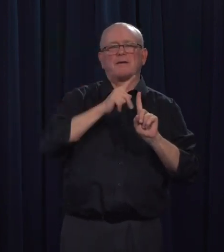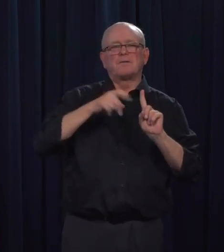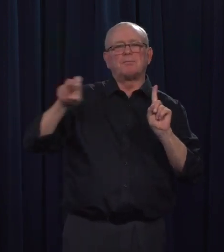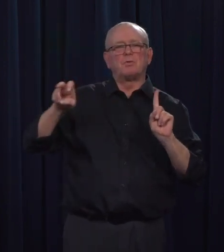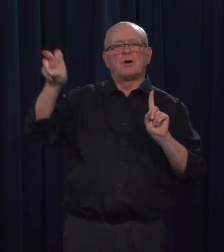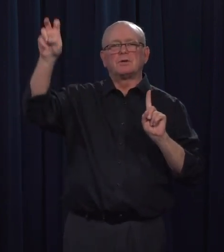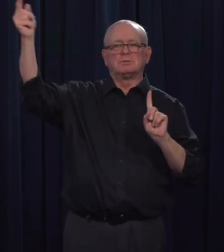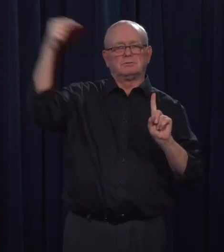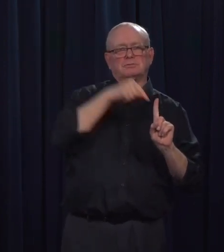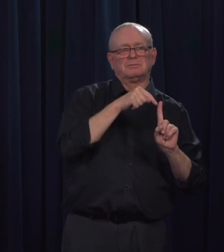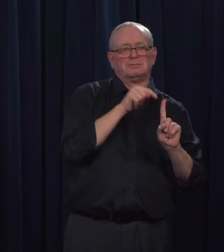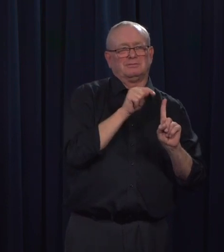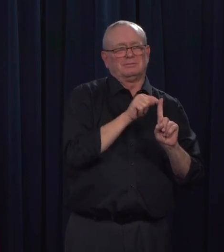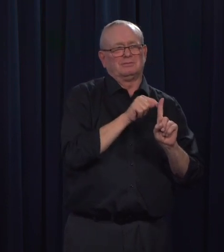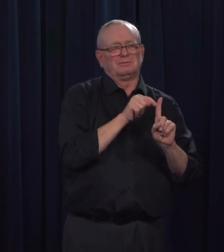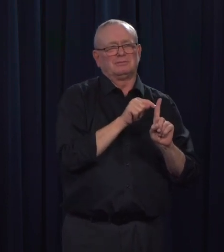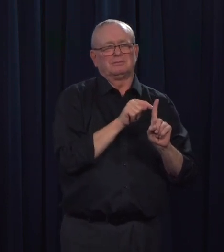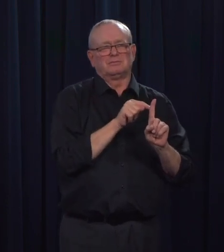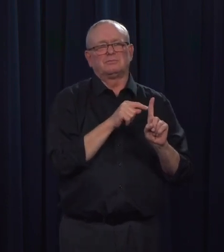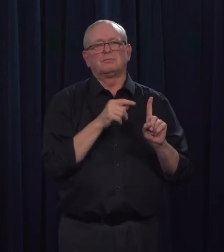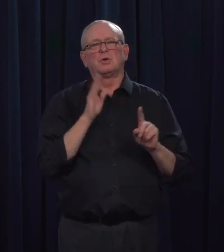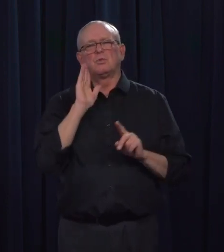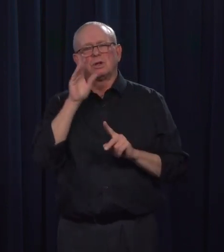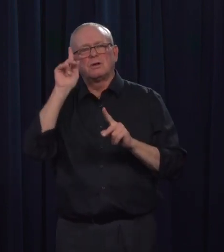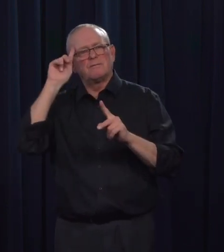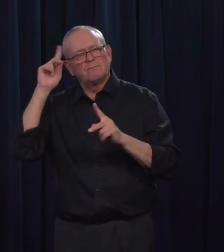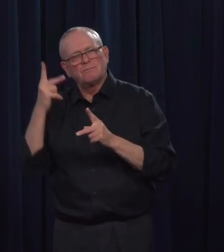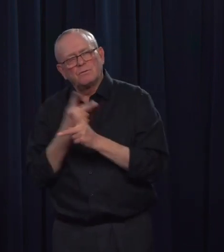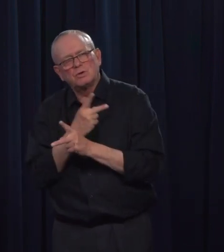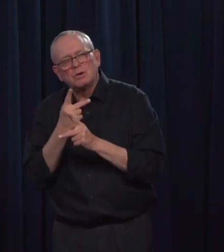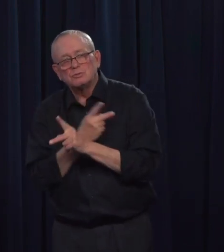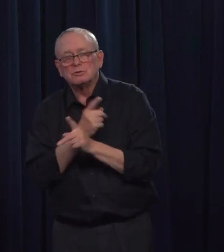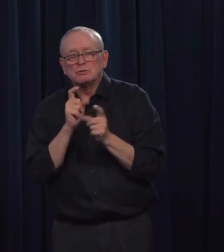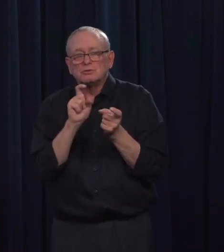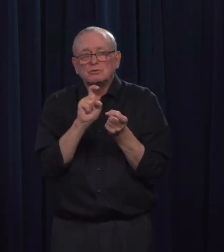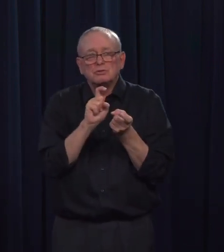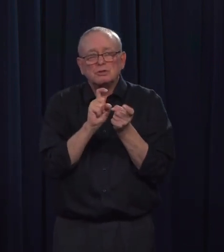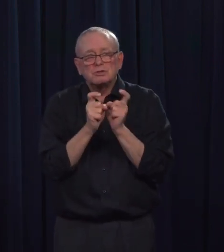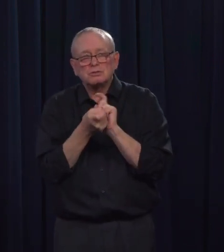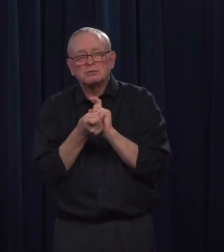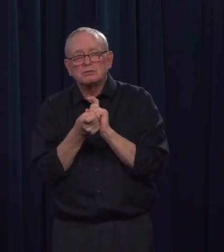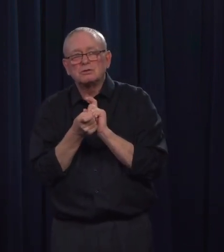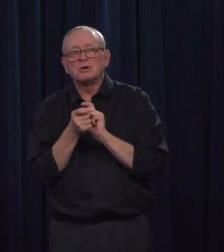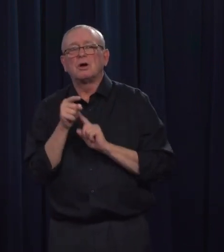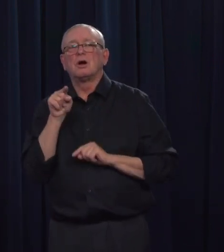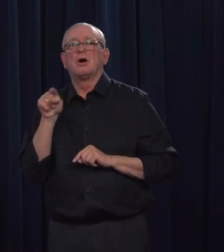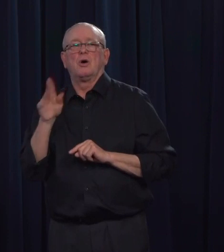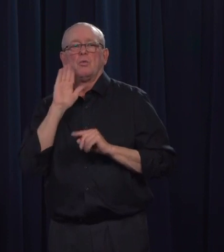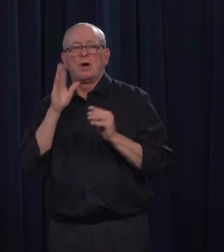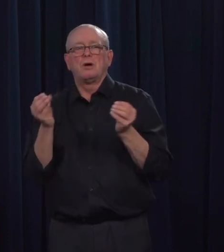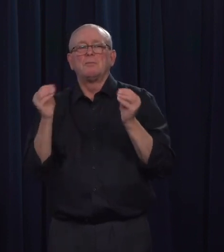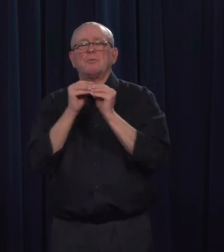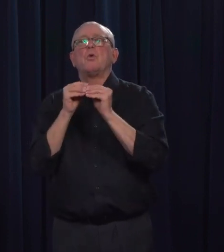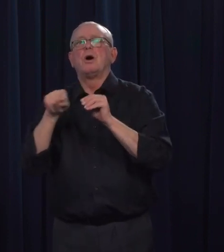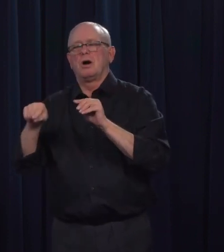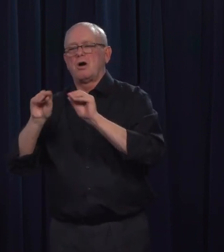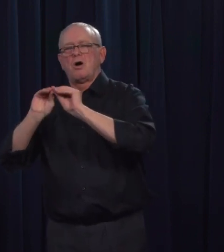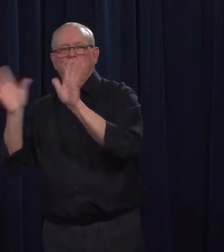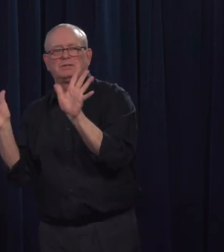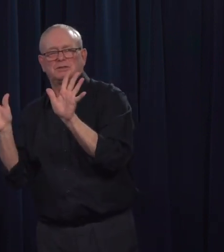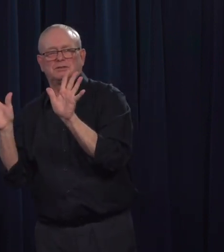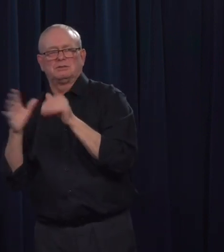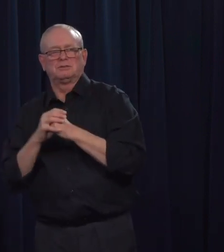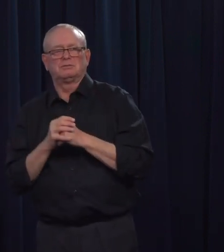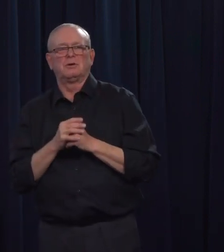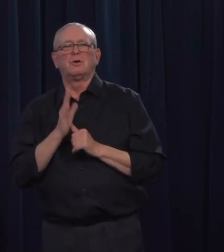significant conclusions about those numbers, and we will know more as we go forward in the coming days and we start expanding that testing for healthcare